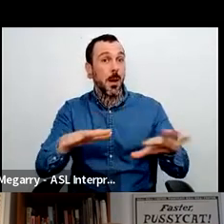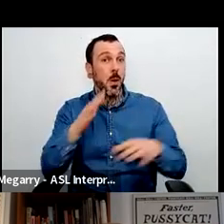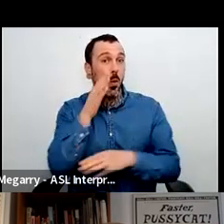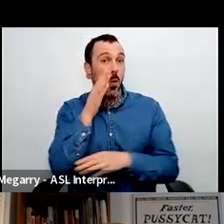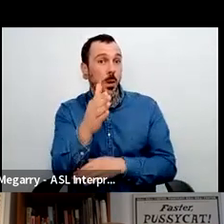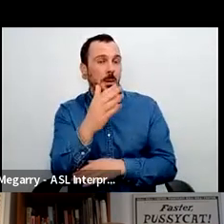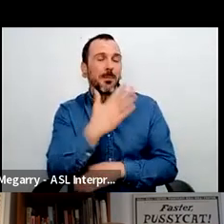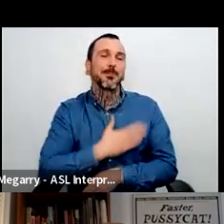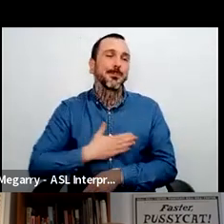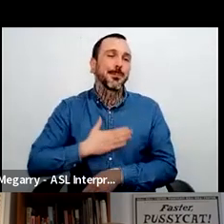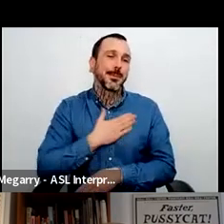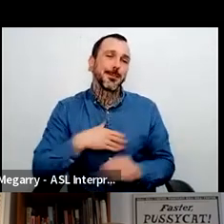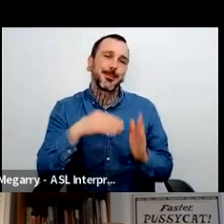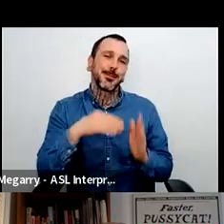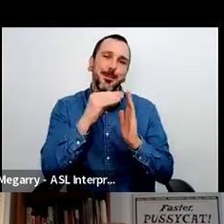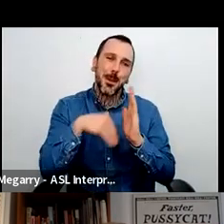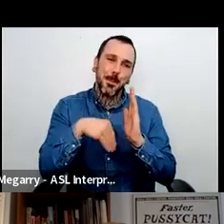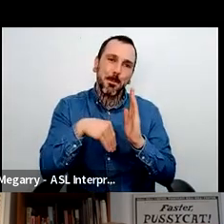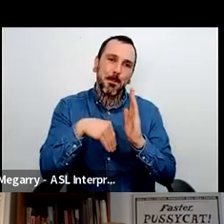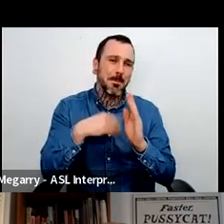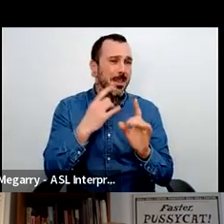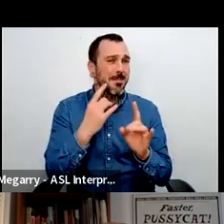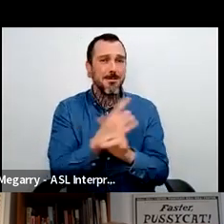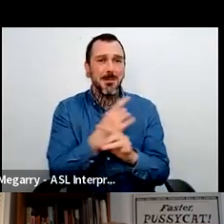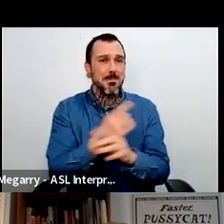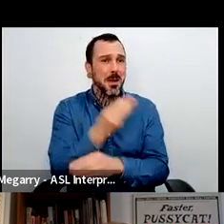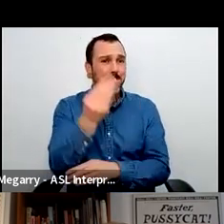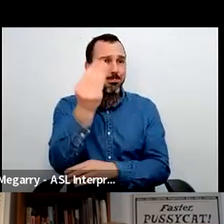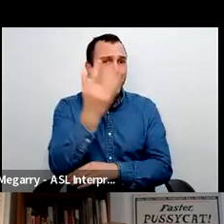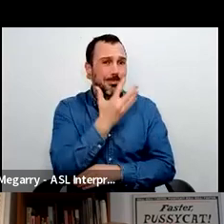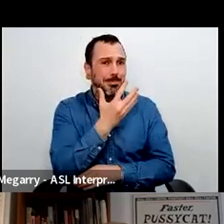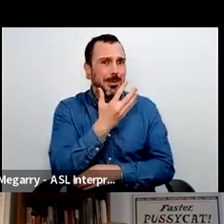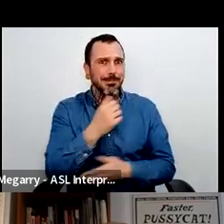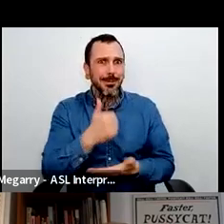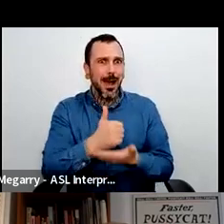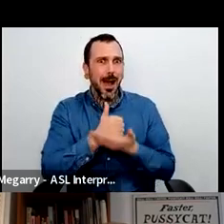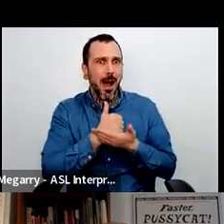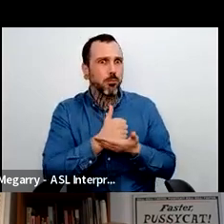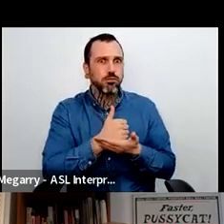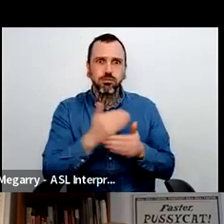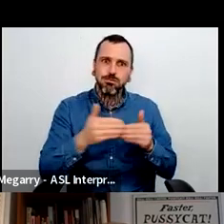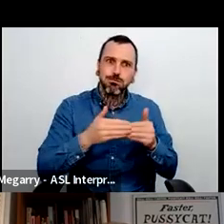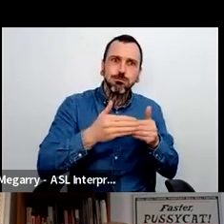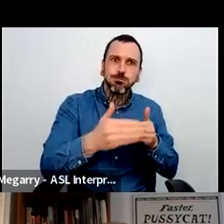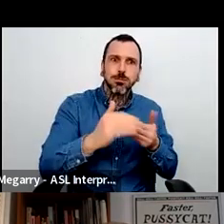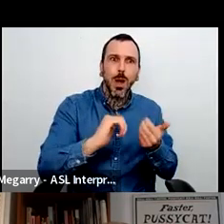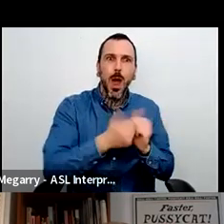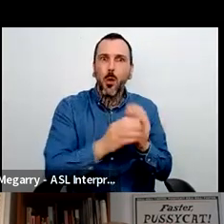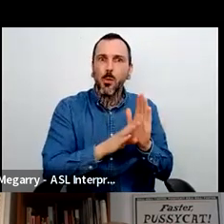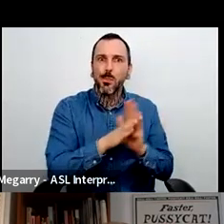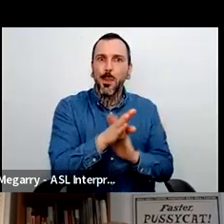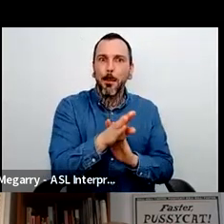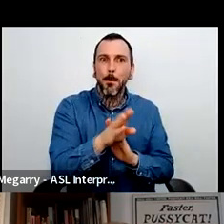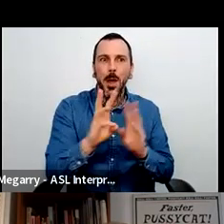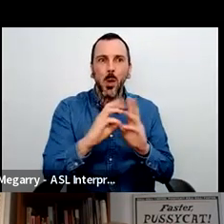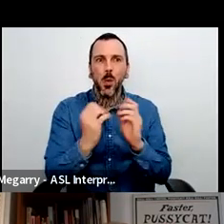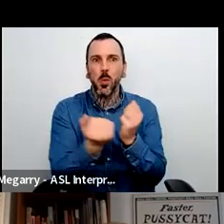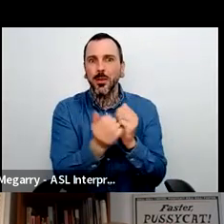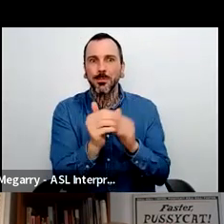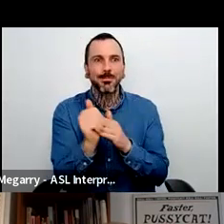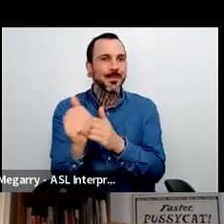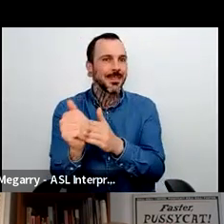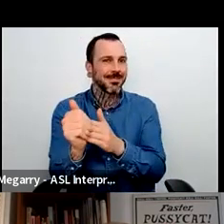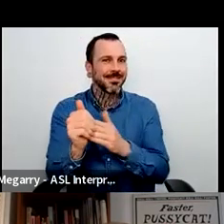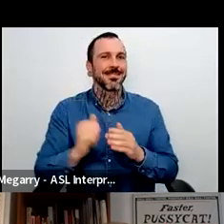arrived already, and give us some guidance on what we can provide for you for the future with these workshops. On behalf